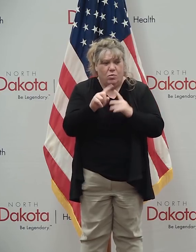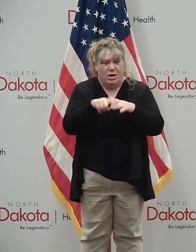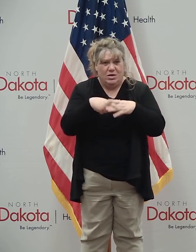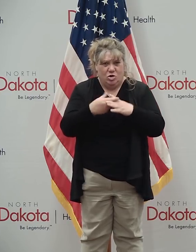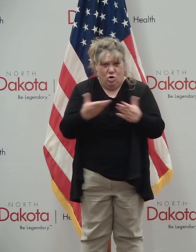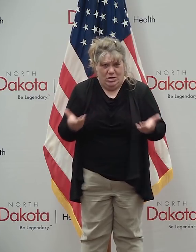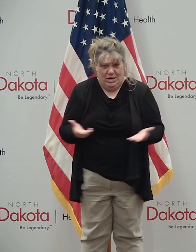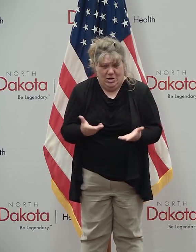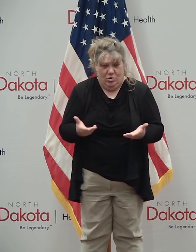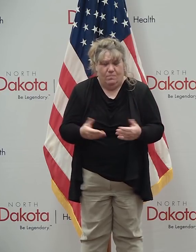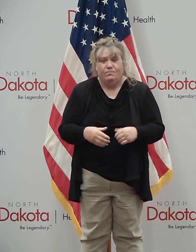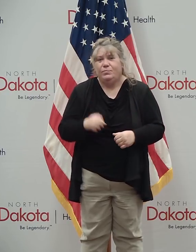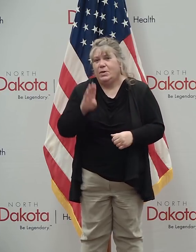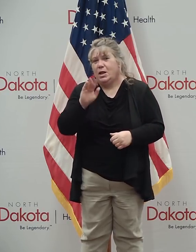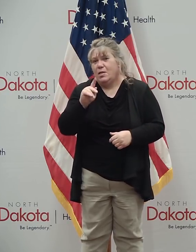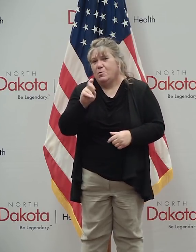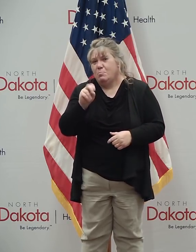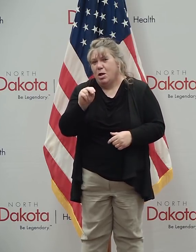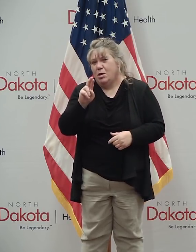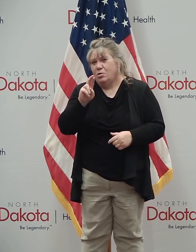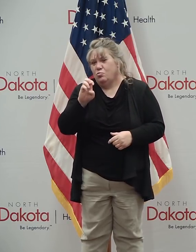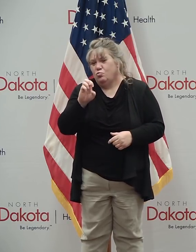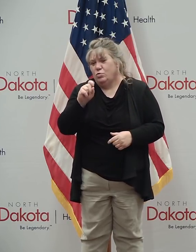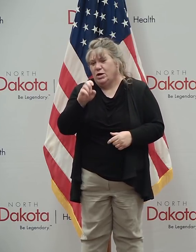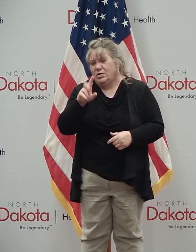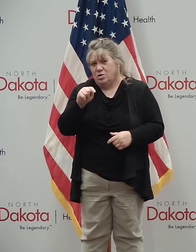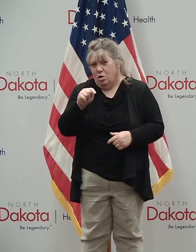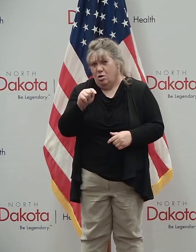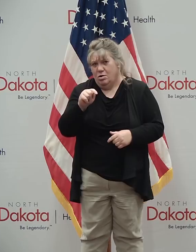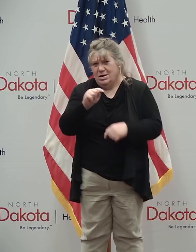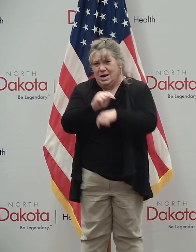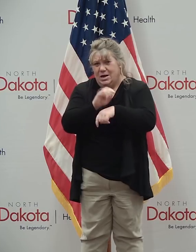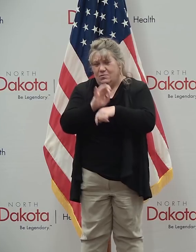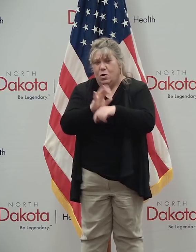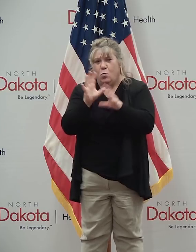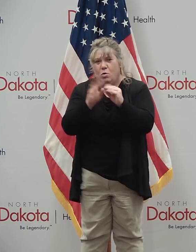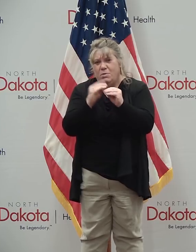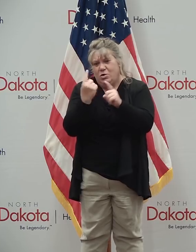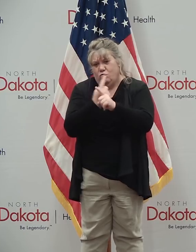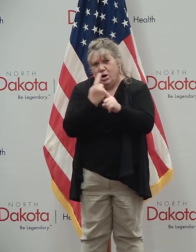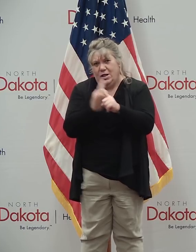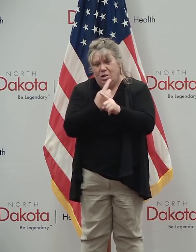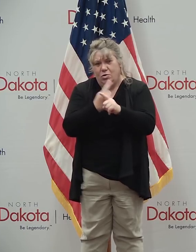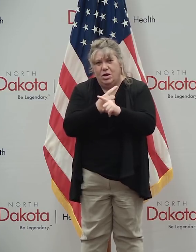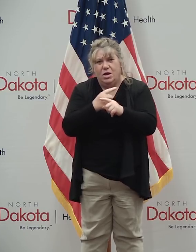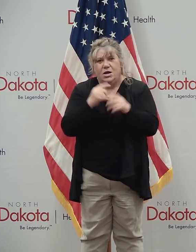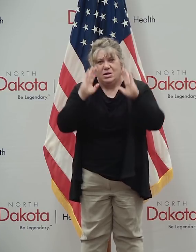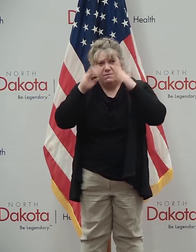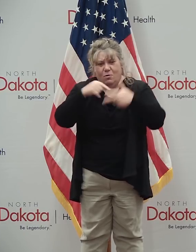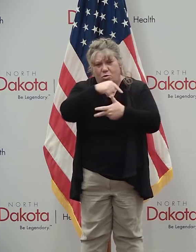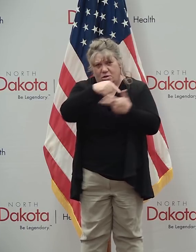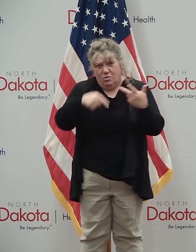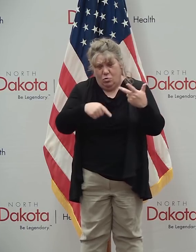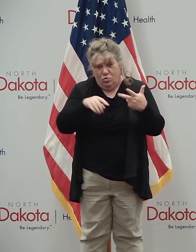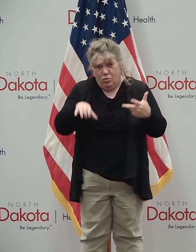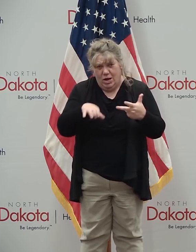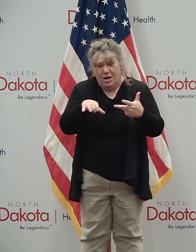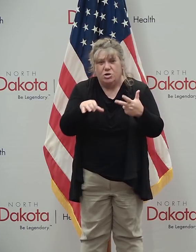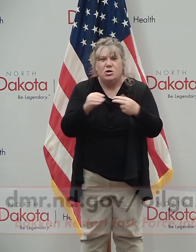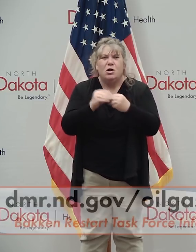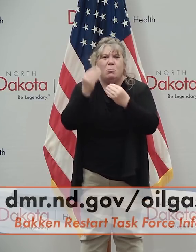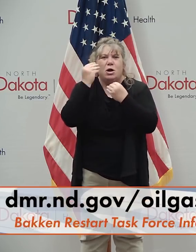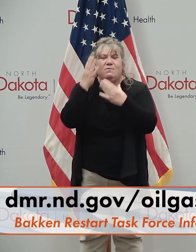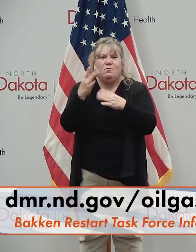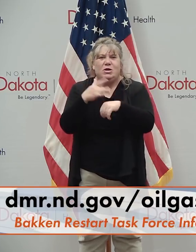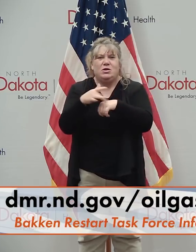here. The Bakken Restart Task Force will be meeting regularly to focus on these areas and maintain a list of actions. More information is available